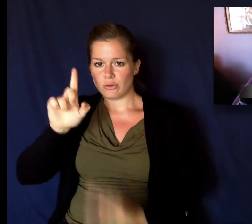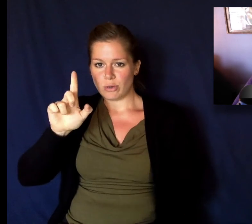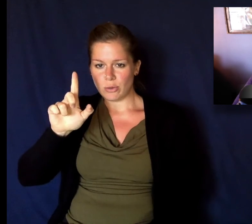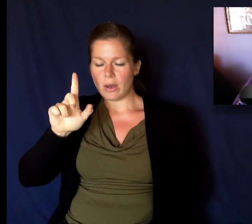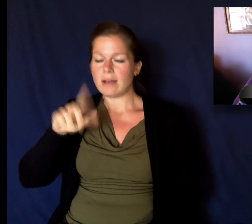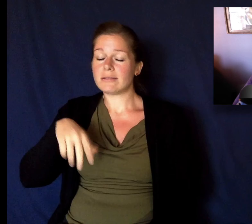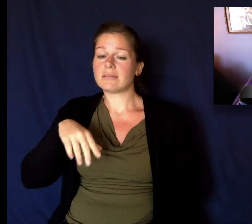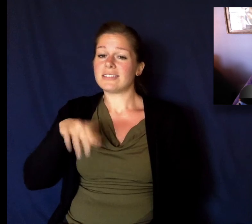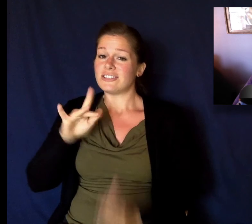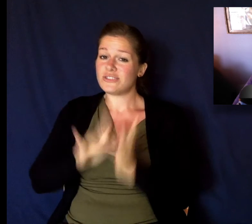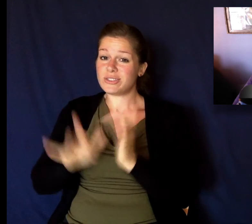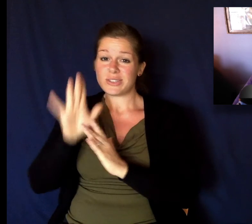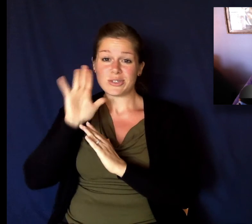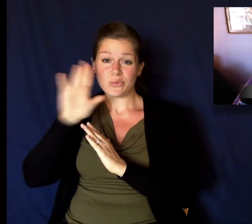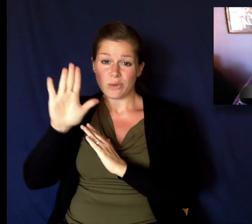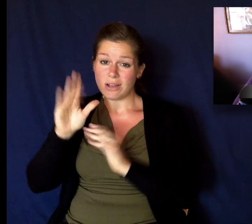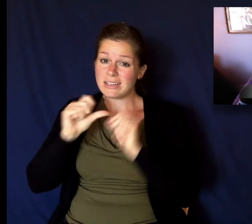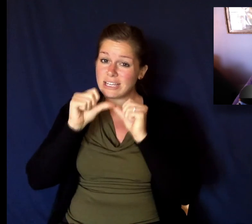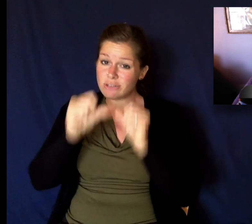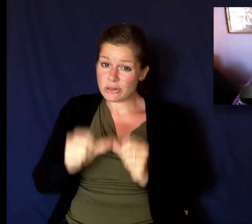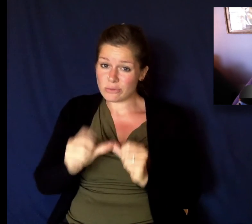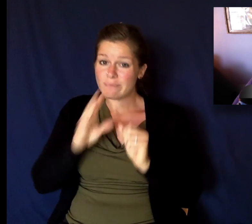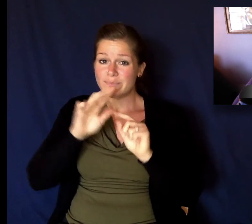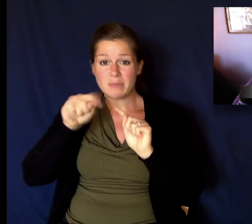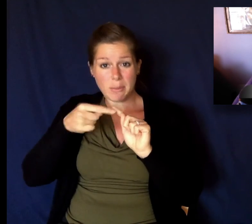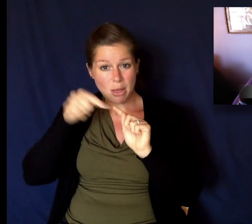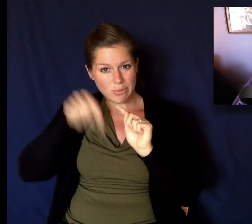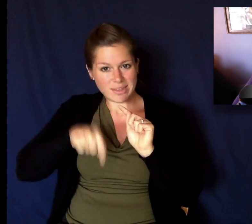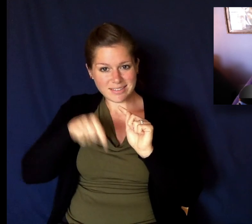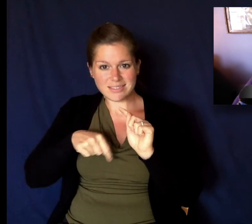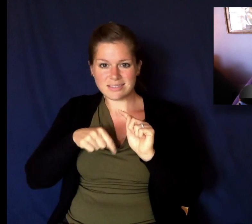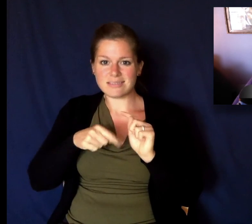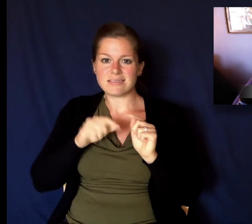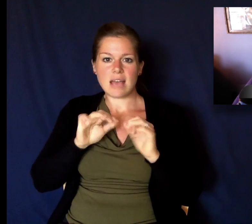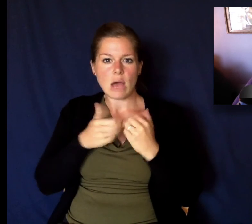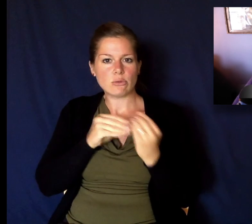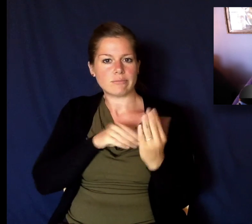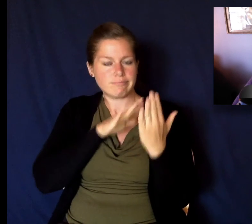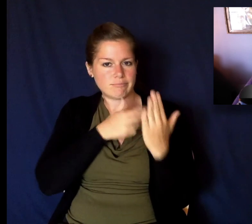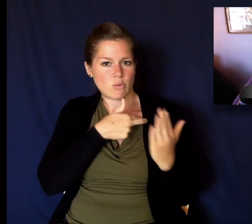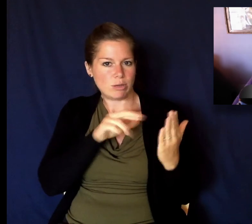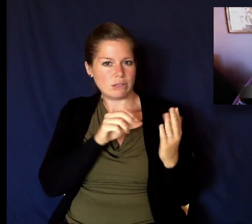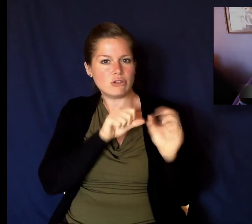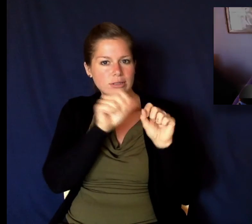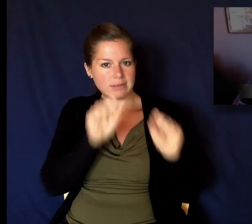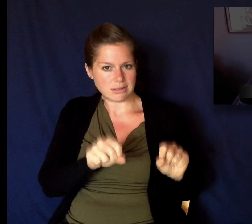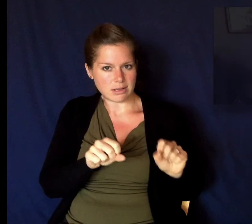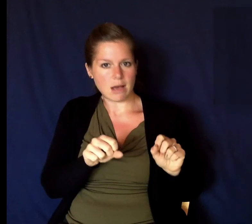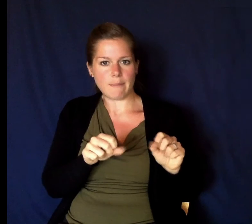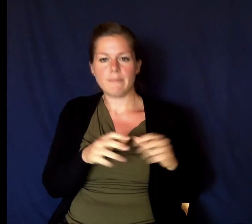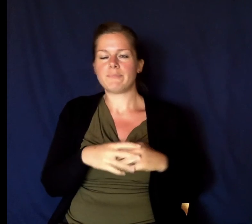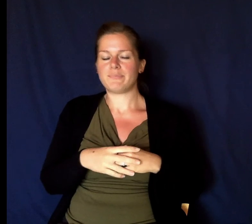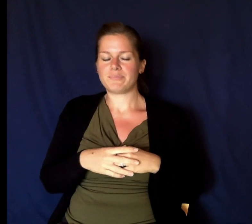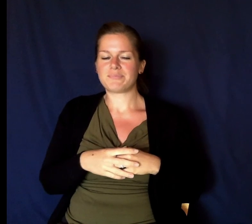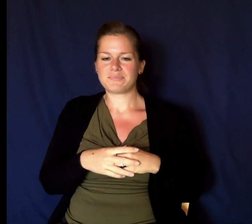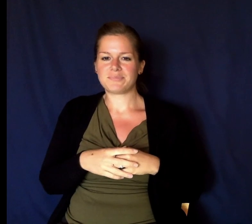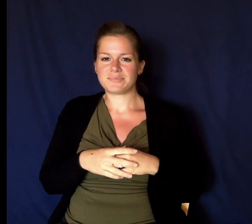as Jesus continues to confront the religious system of the day